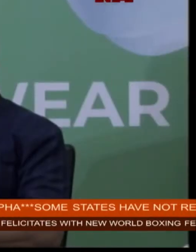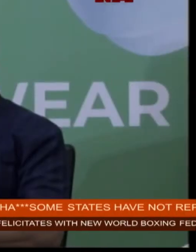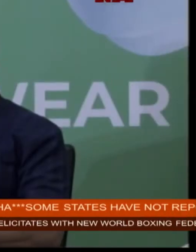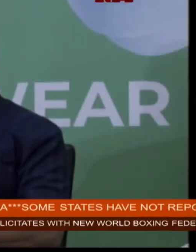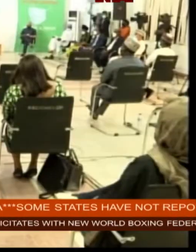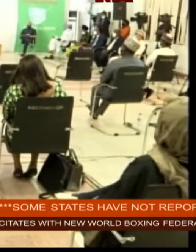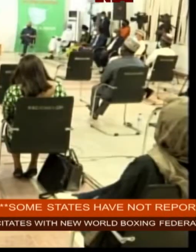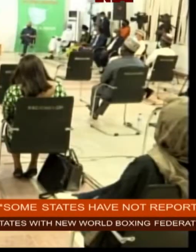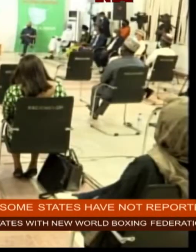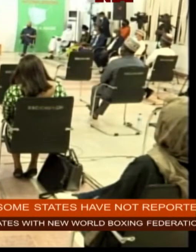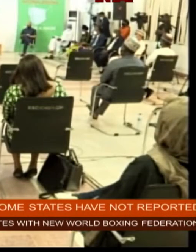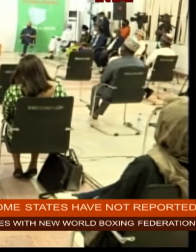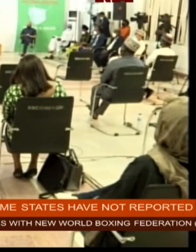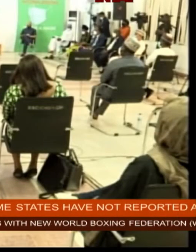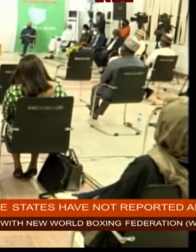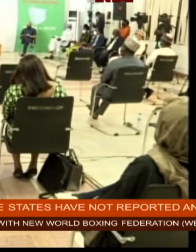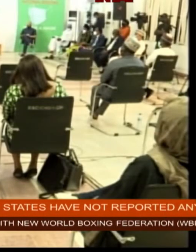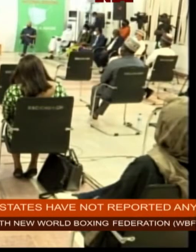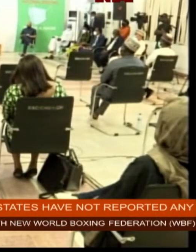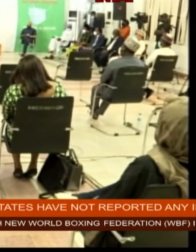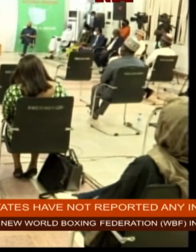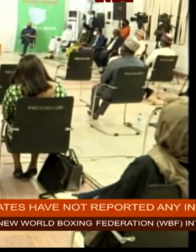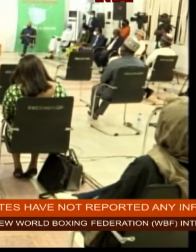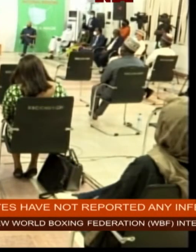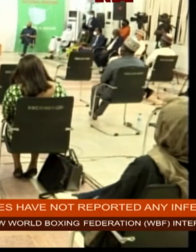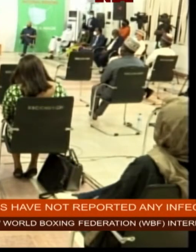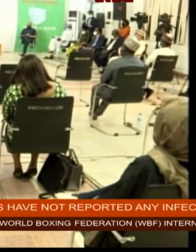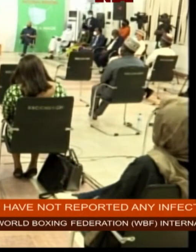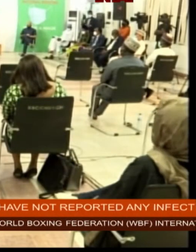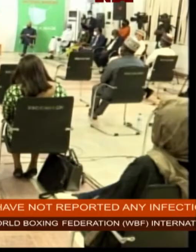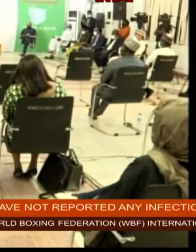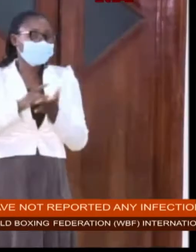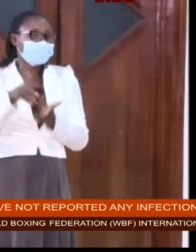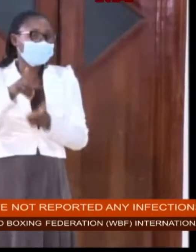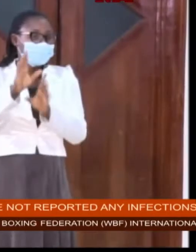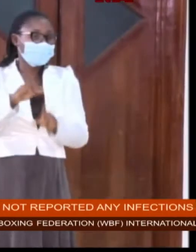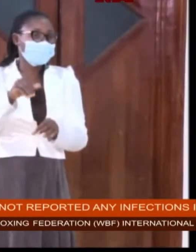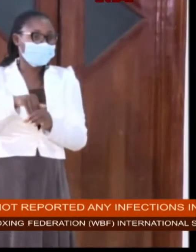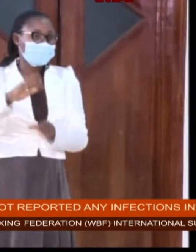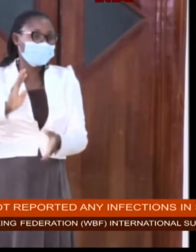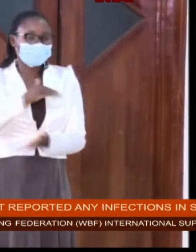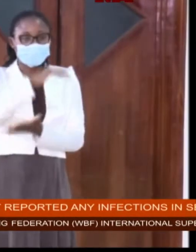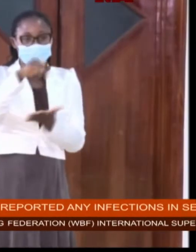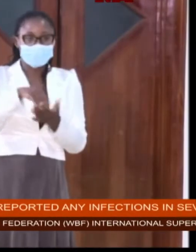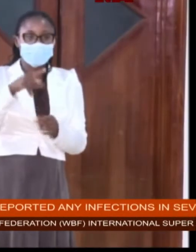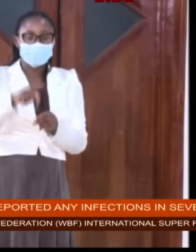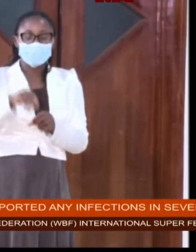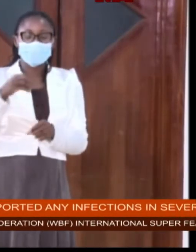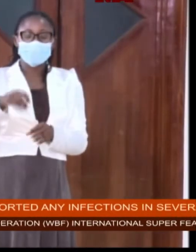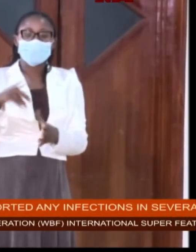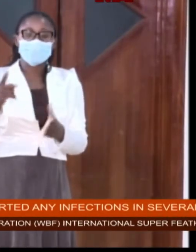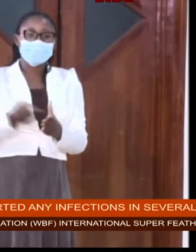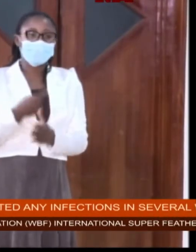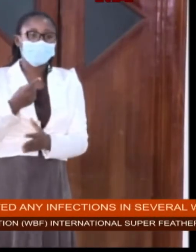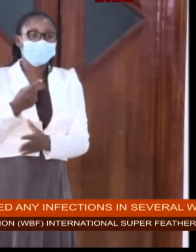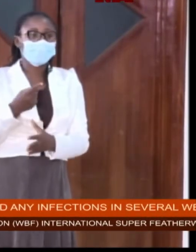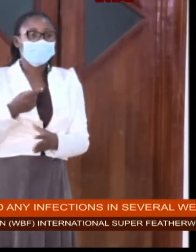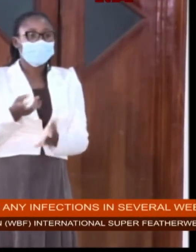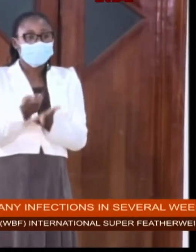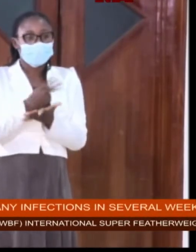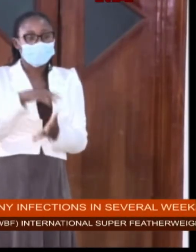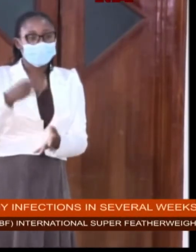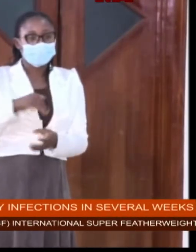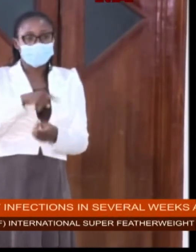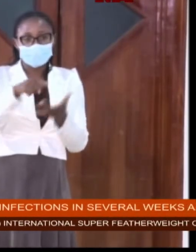the Chief Medical Directors in our midst. In the first wave of this pandemic, if